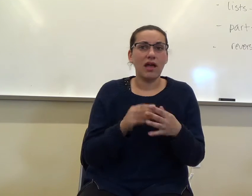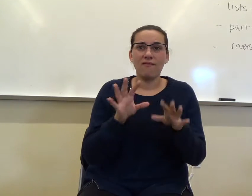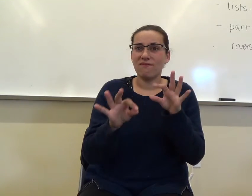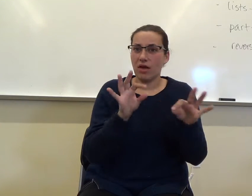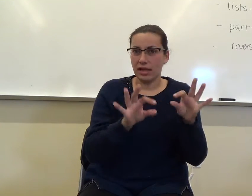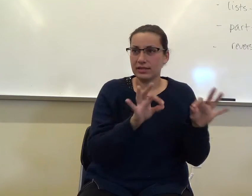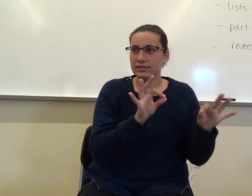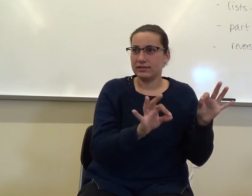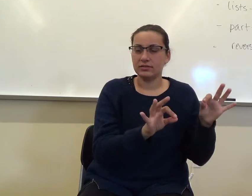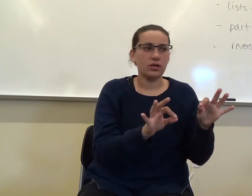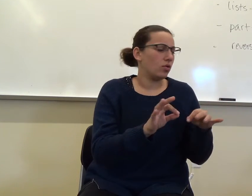on this one, let's see.